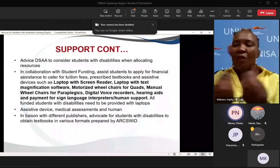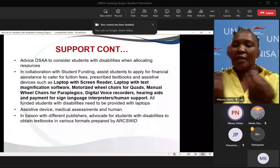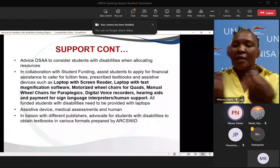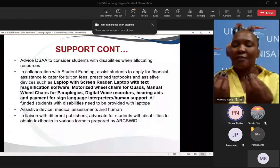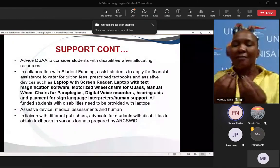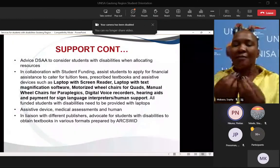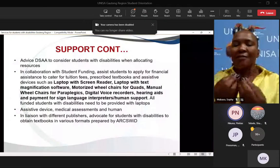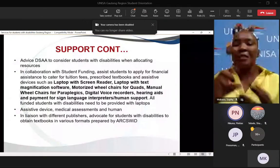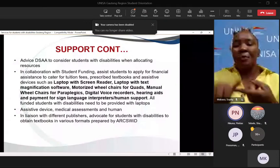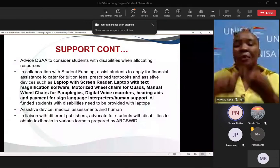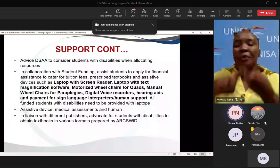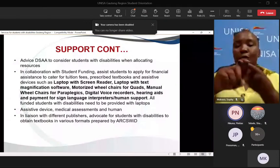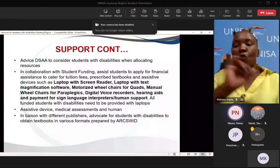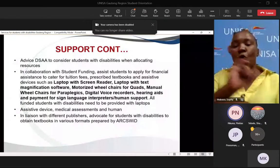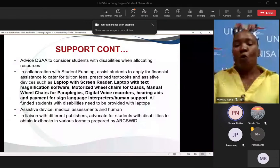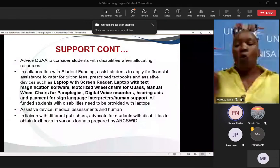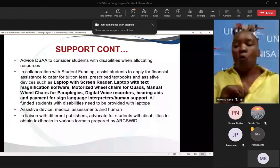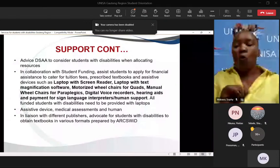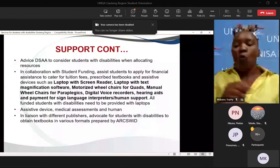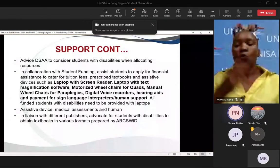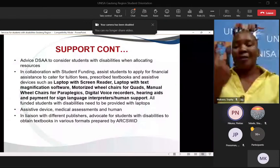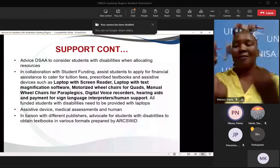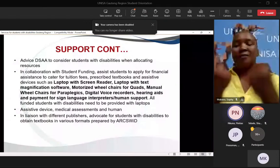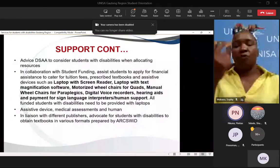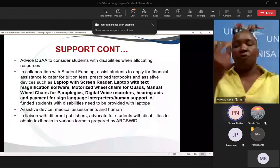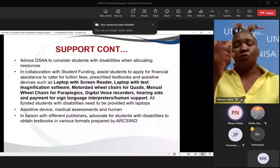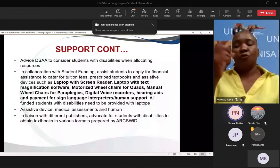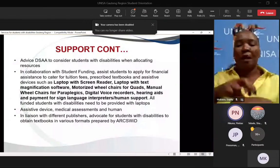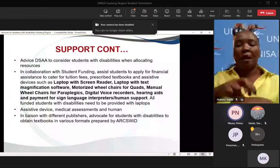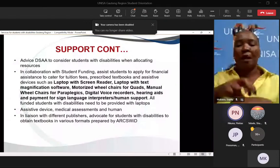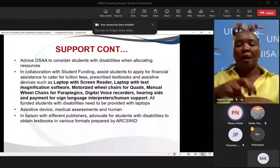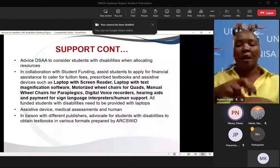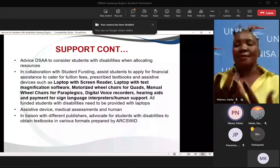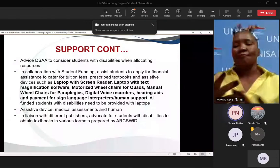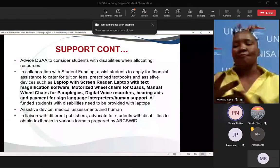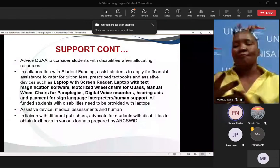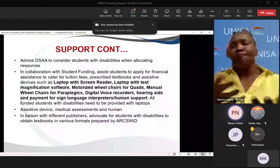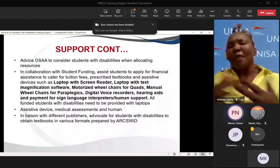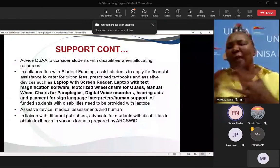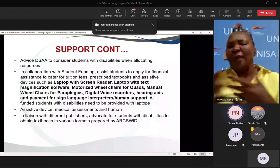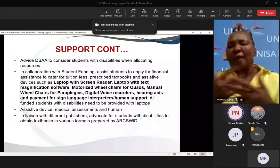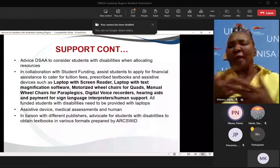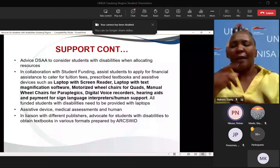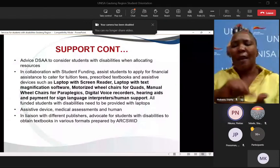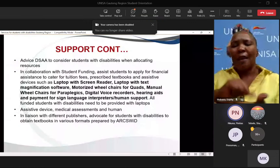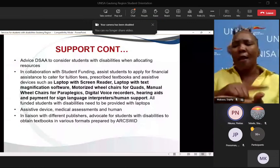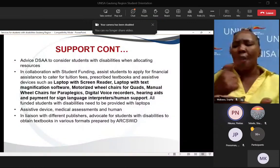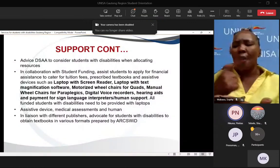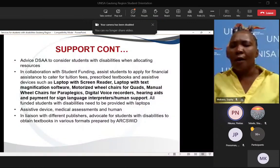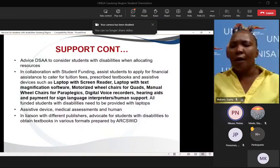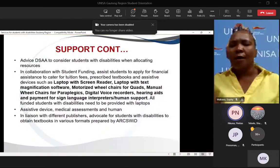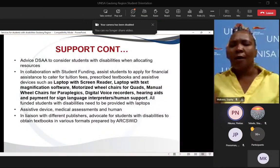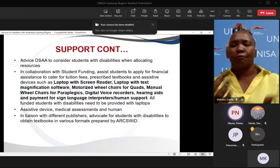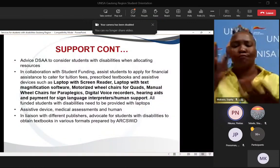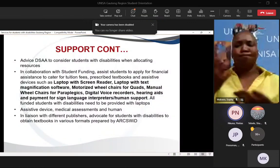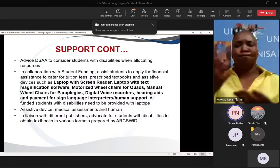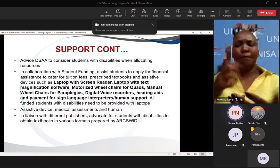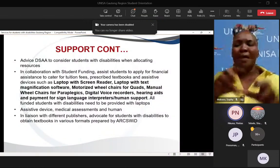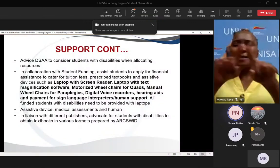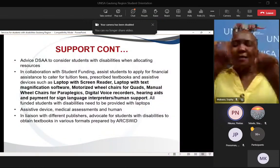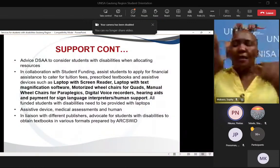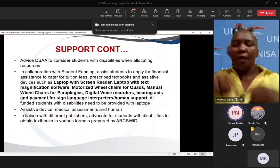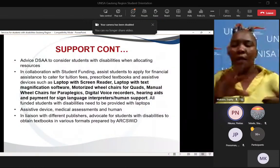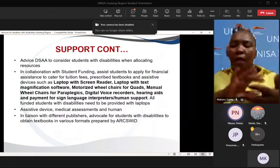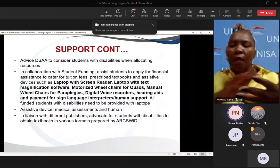depending on your individual needs it could be a laptop which is current radar screen reader I'm referring to something like Jaws or